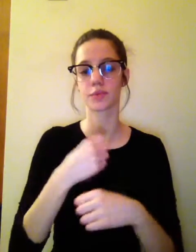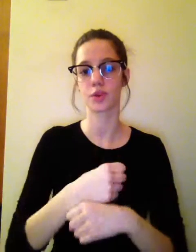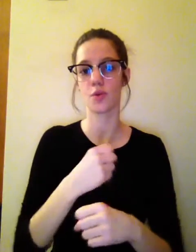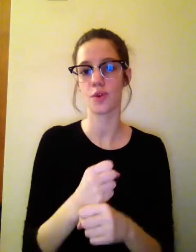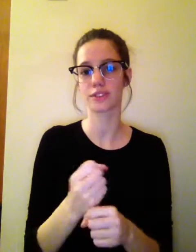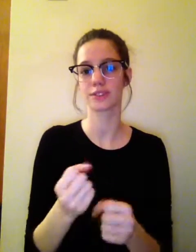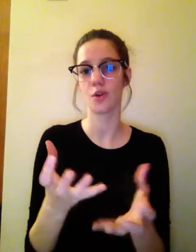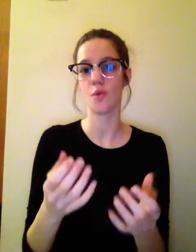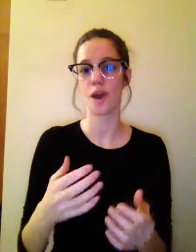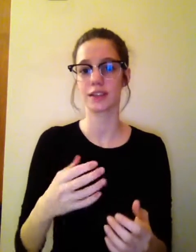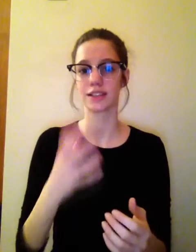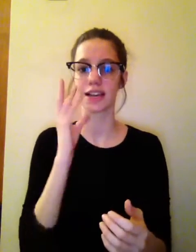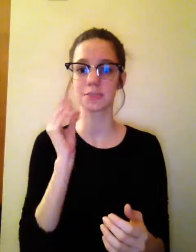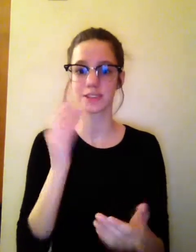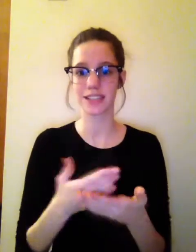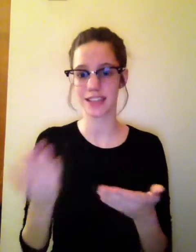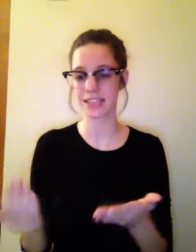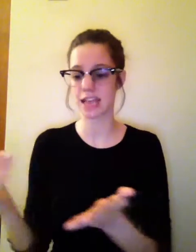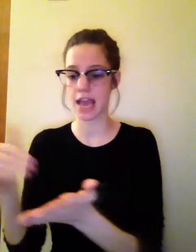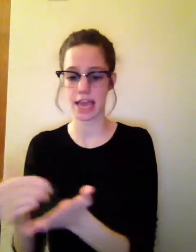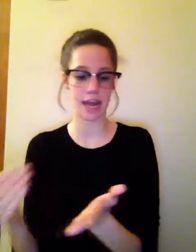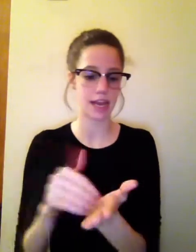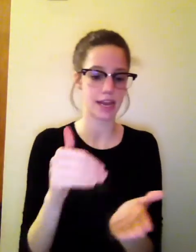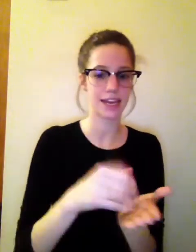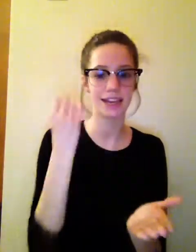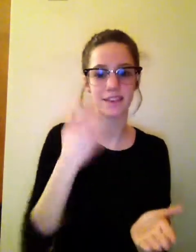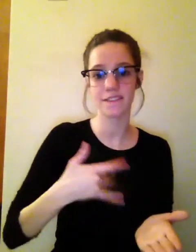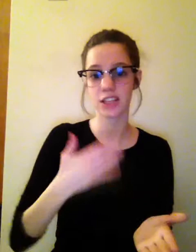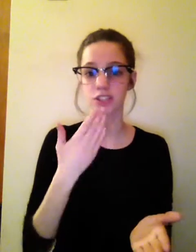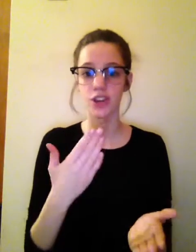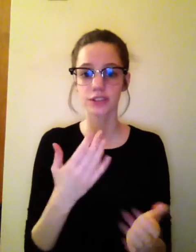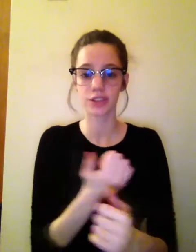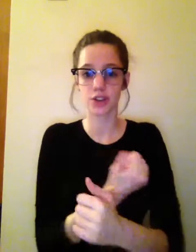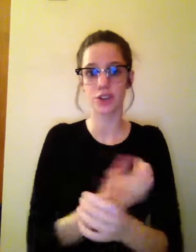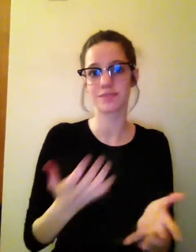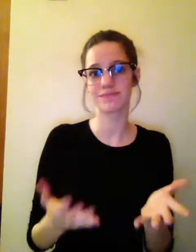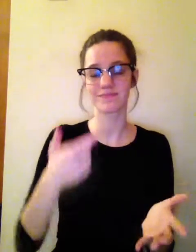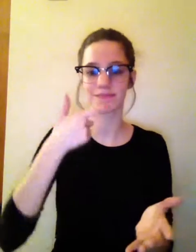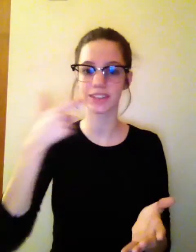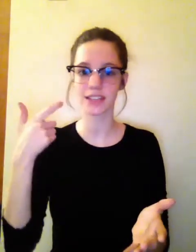you're motivated to do them again and again. The drugs that may be addictive target your brain's